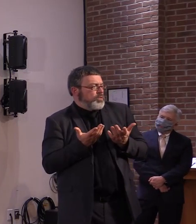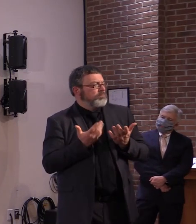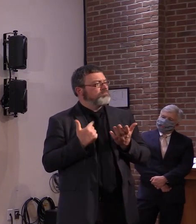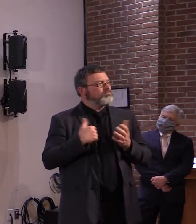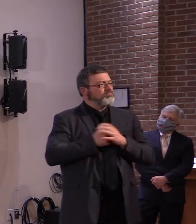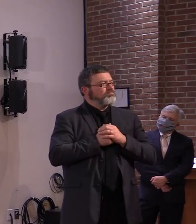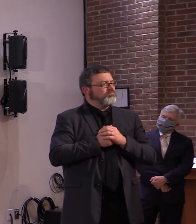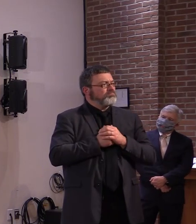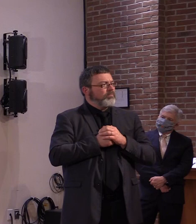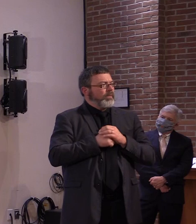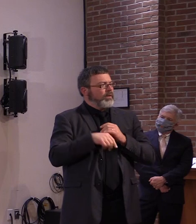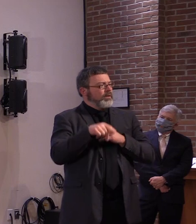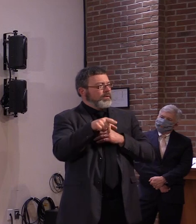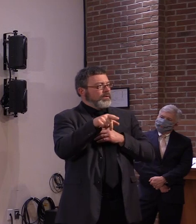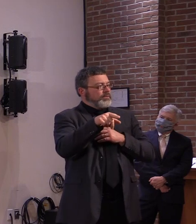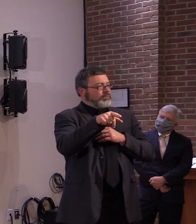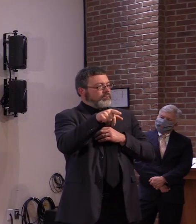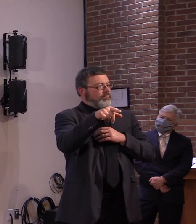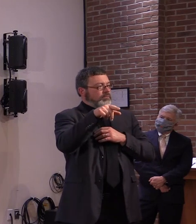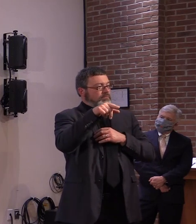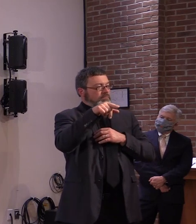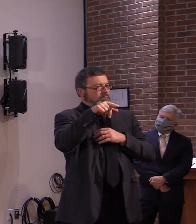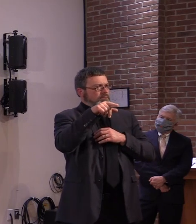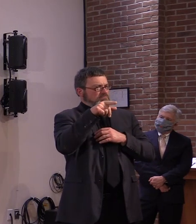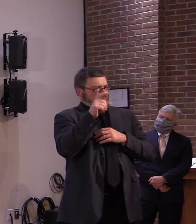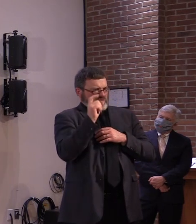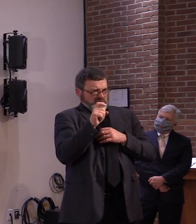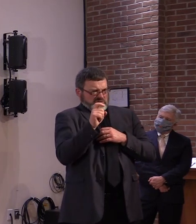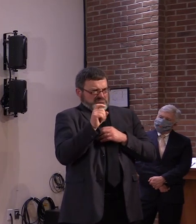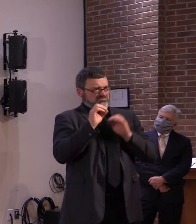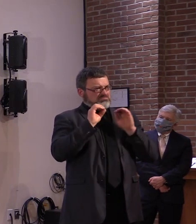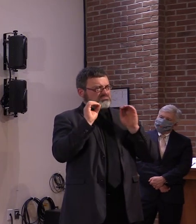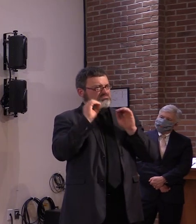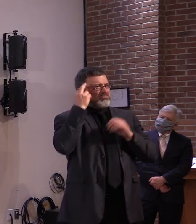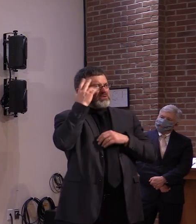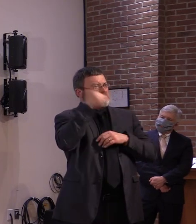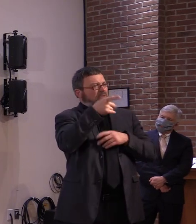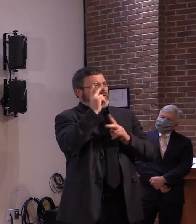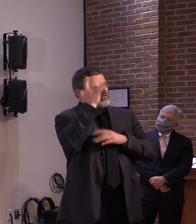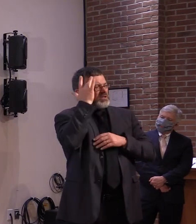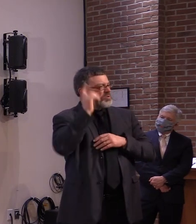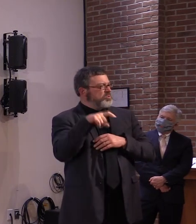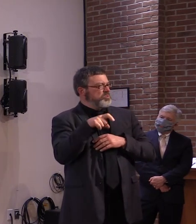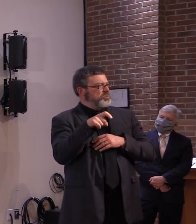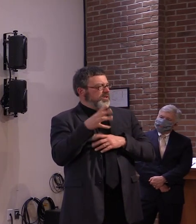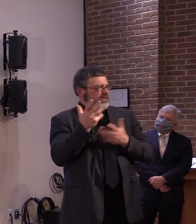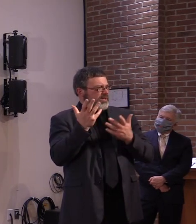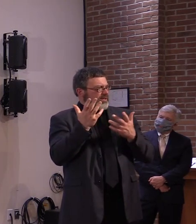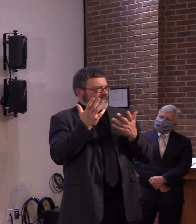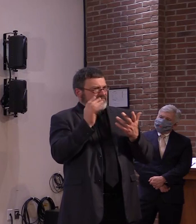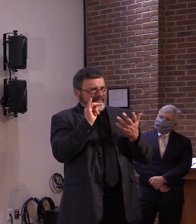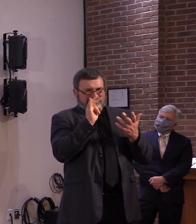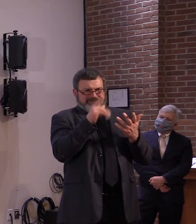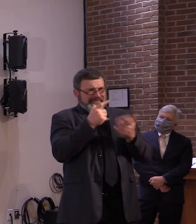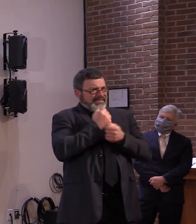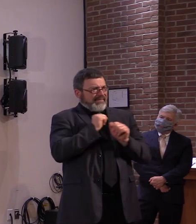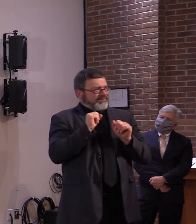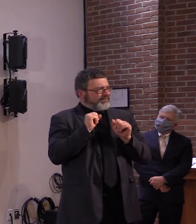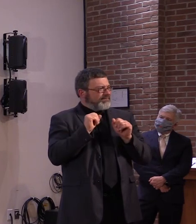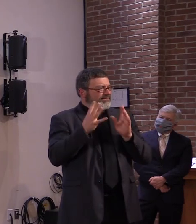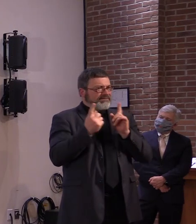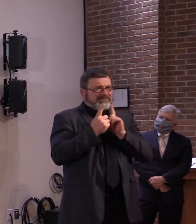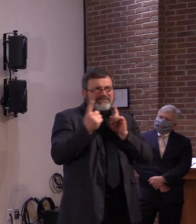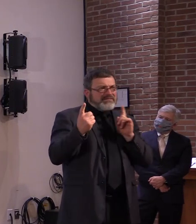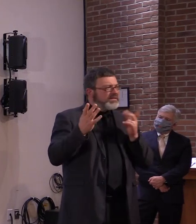ill, or even if you're not ill, you're much more unlikely to know that you were in a circumstance where you might